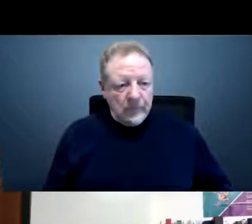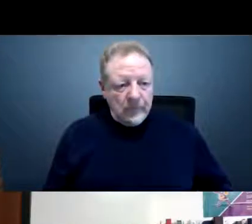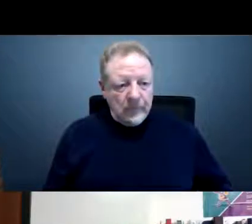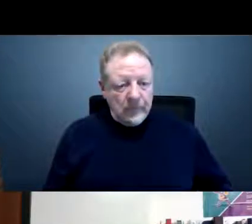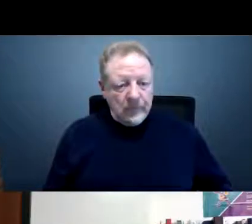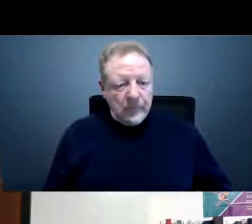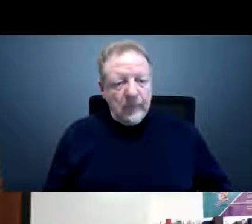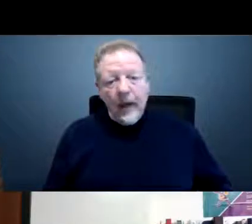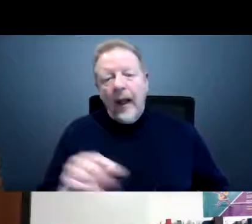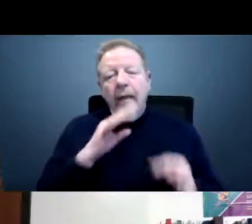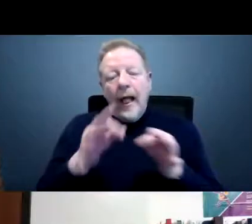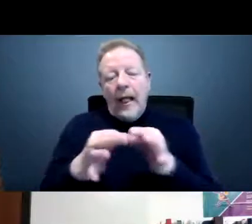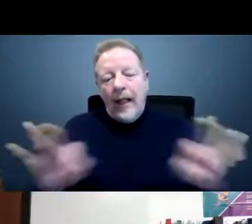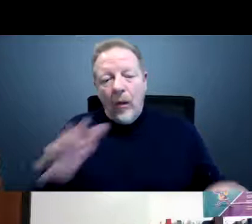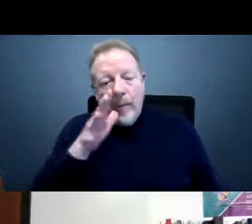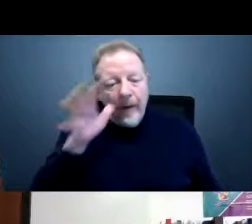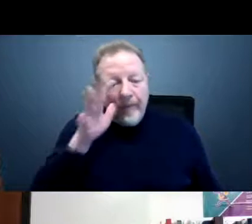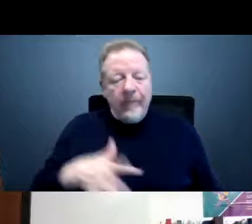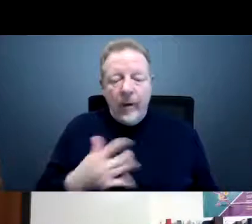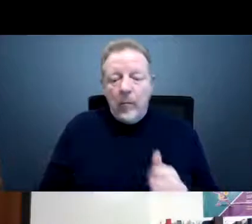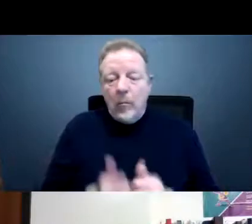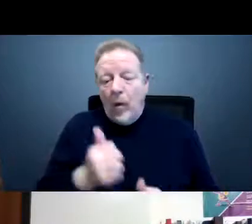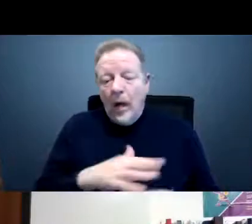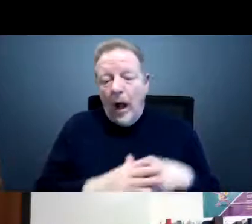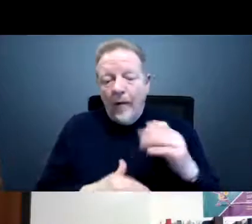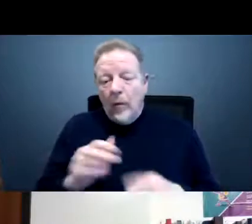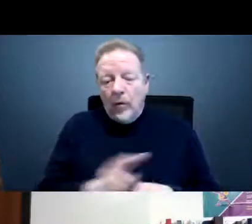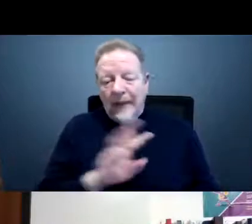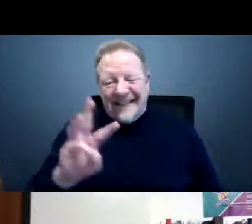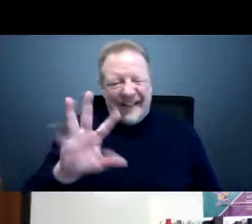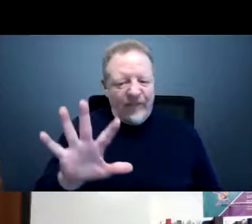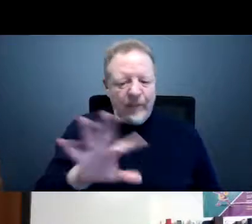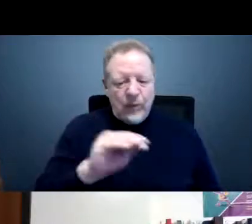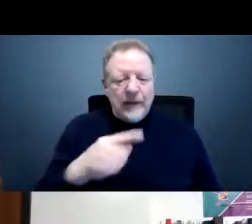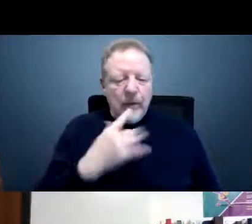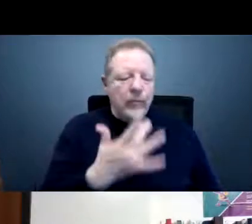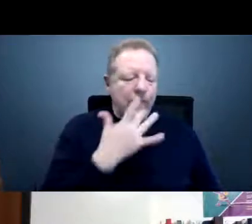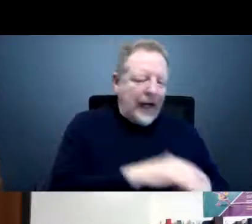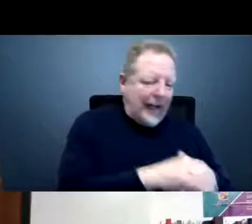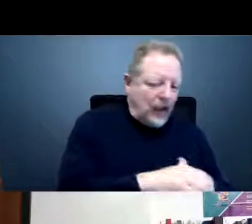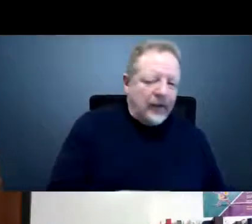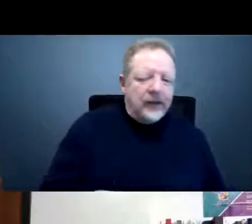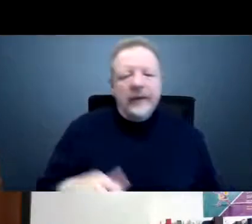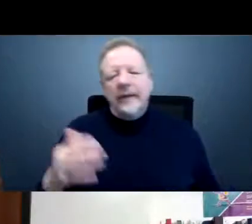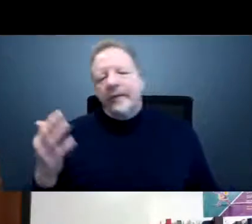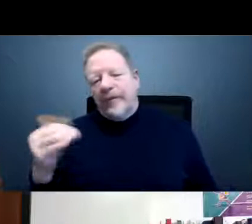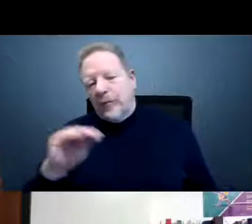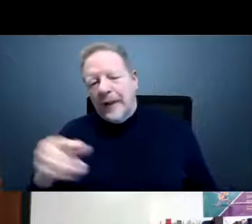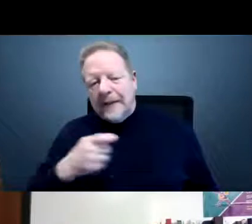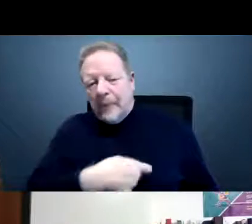And the language the parent feels most comfortable using, 65% was English, 15% Spanish, and 20% was a mix of